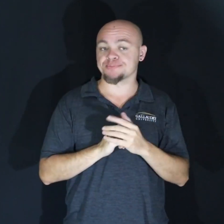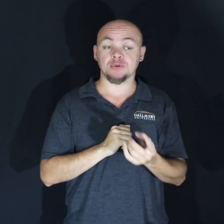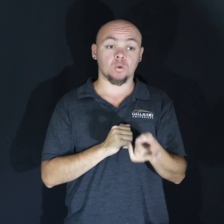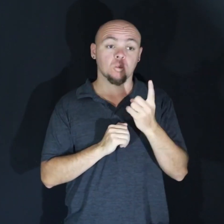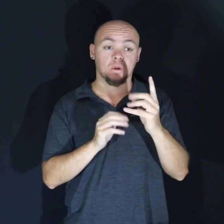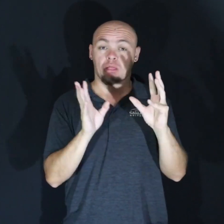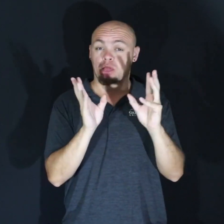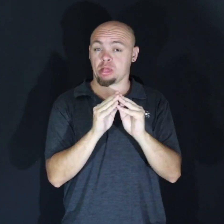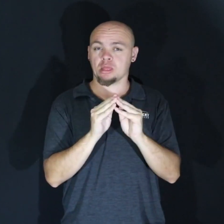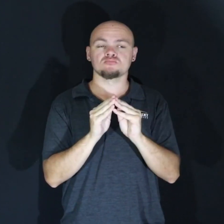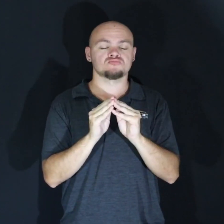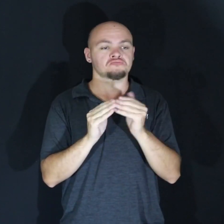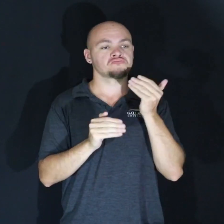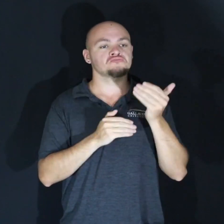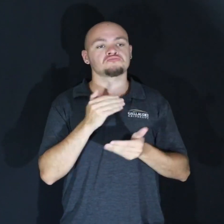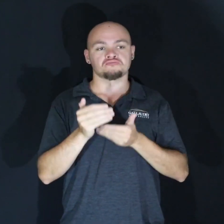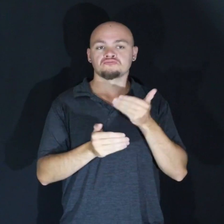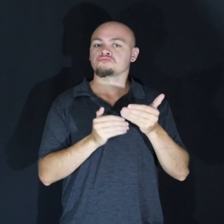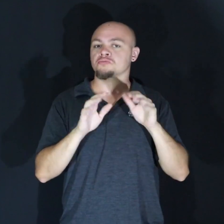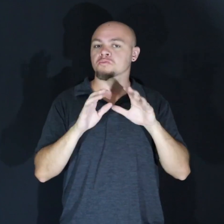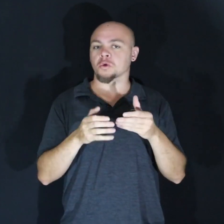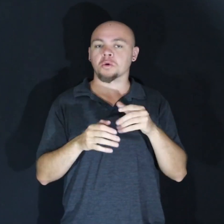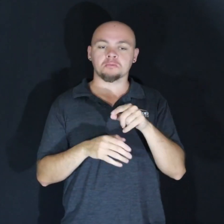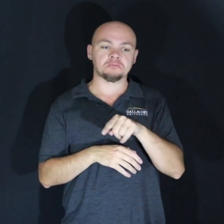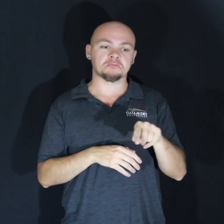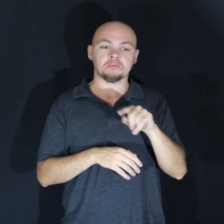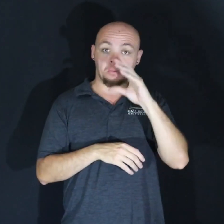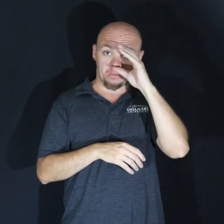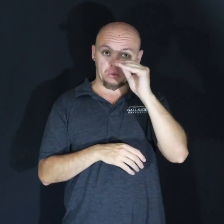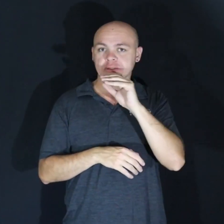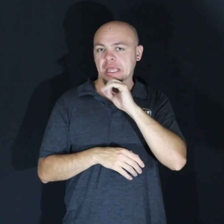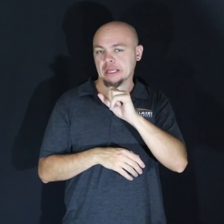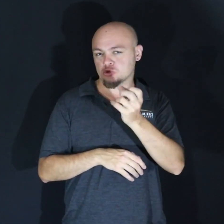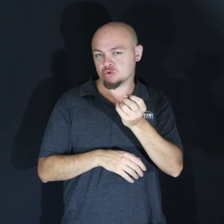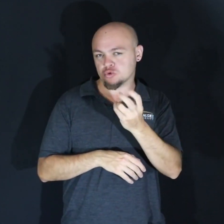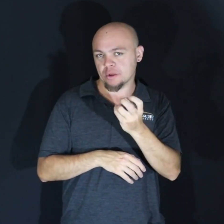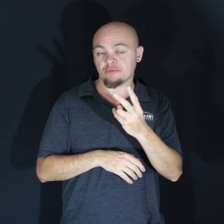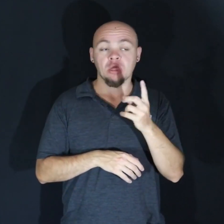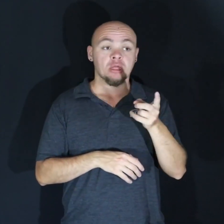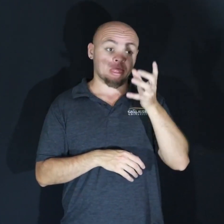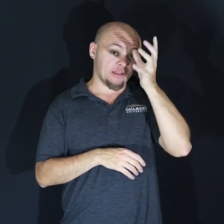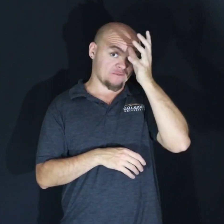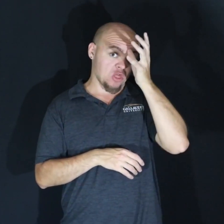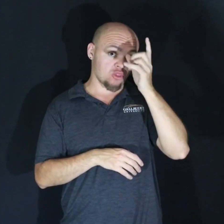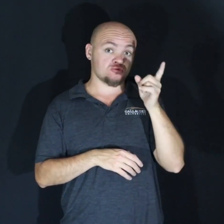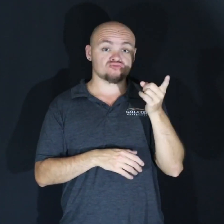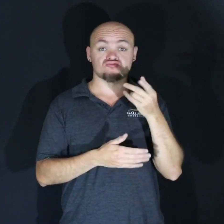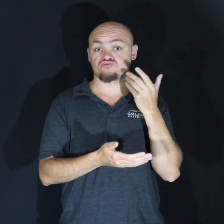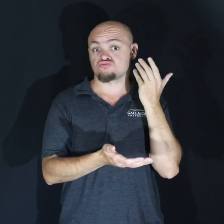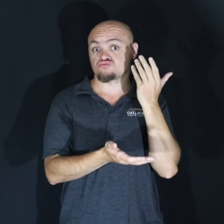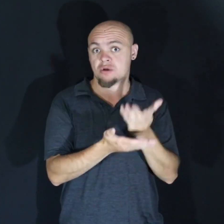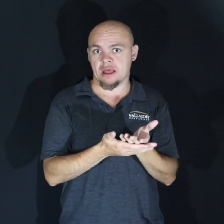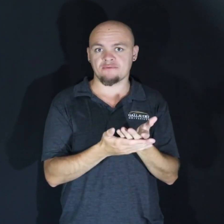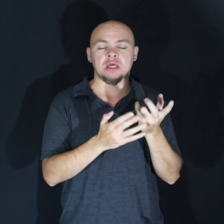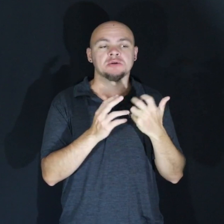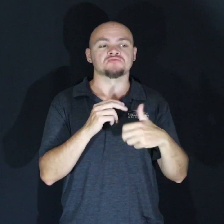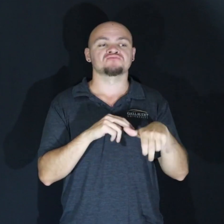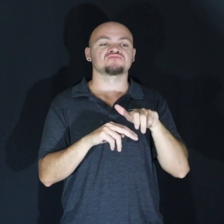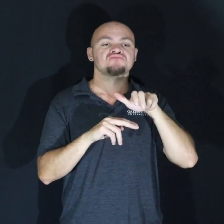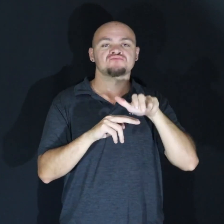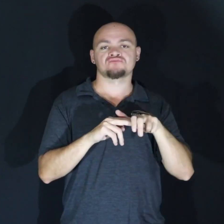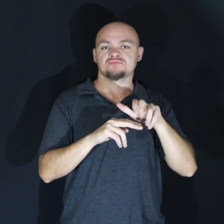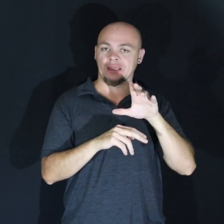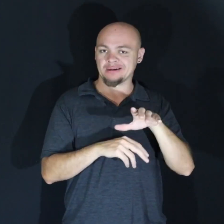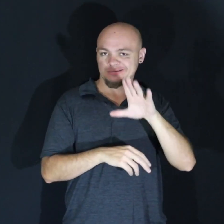session that was going particularly well, a group of 12-year-old boys, until the father of one of the boys arrived. He sat down next to his